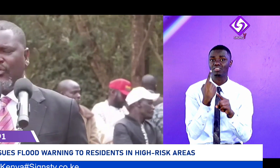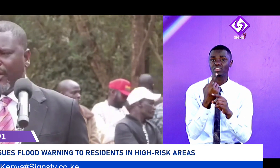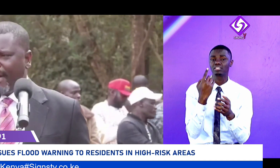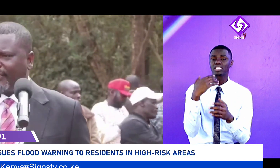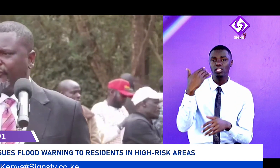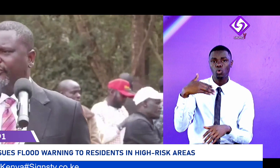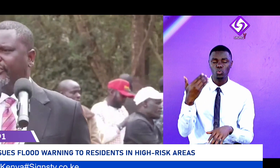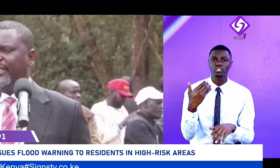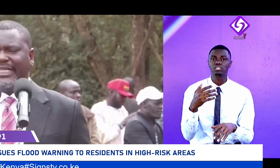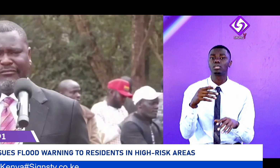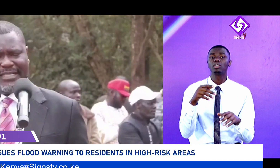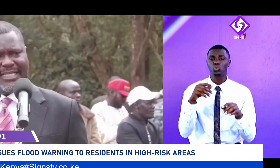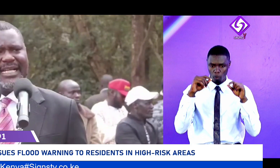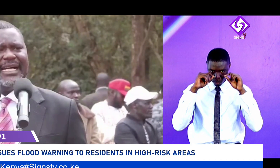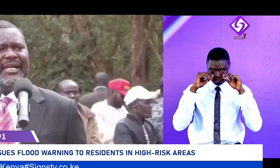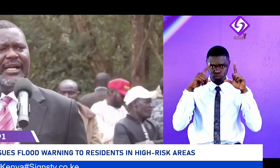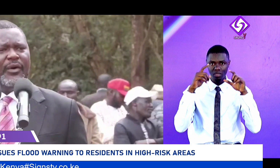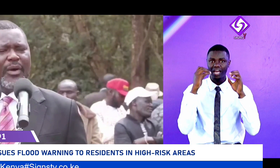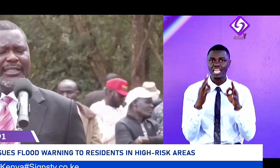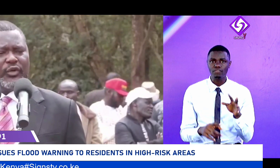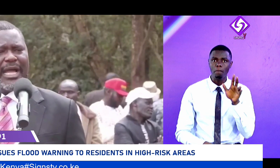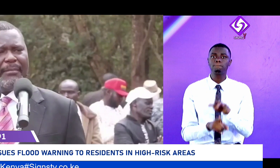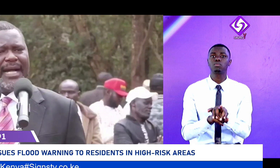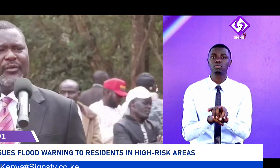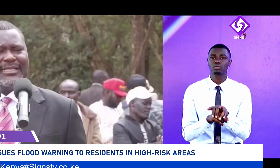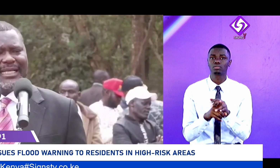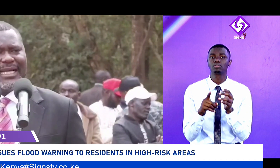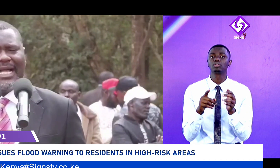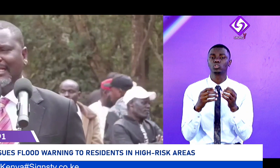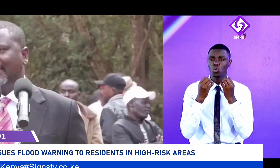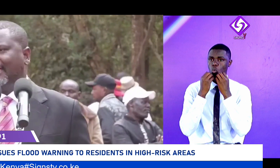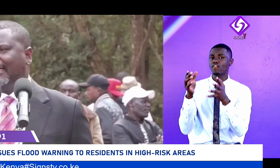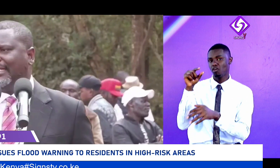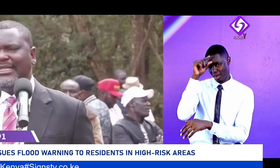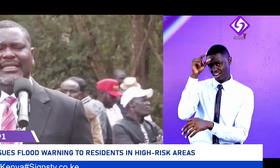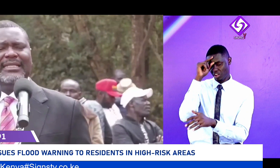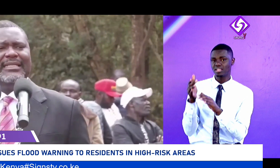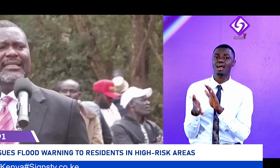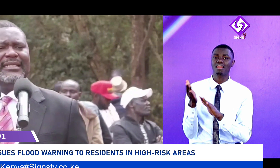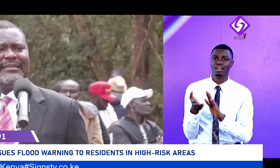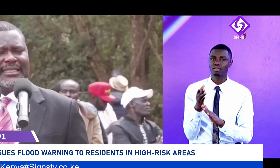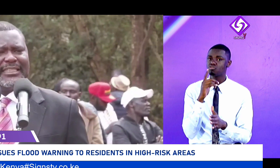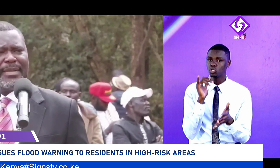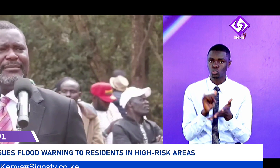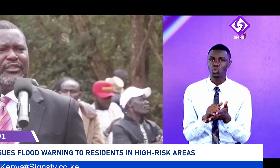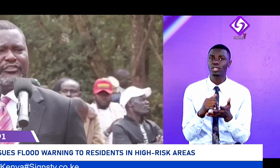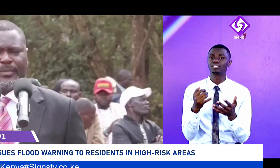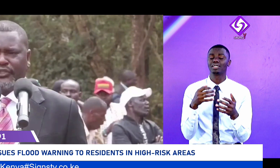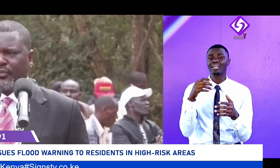wakuwe macho, ikifanyika wayatoe habari kwa serikali ili the State Department of Special